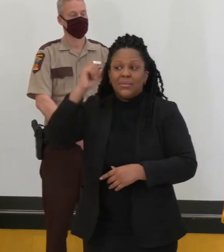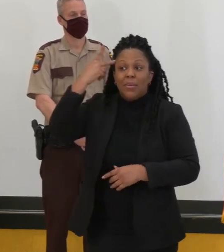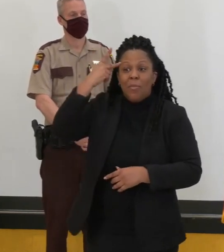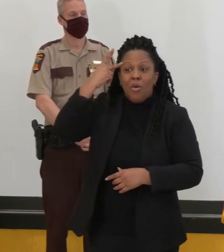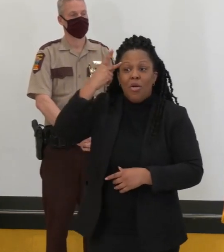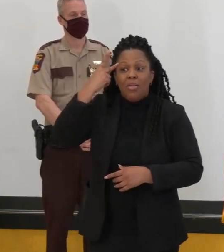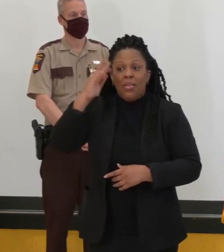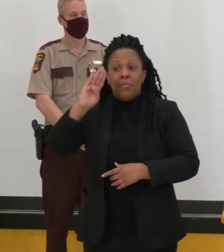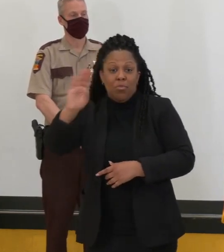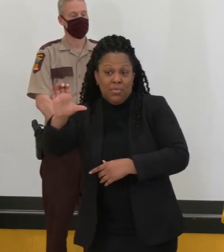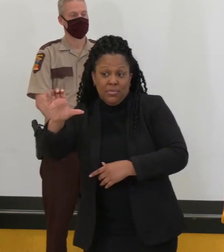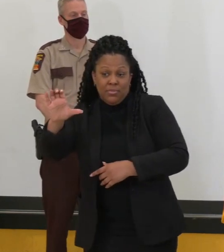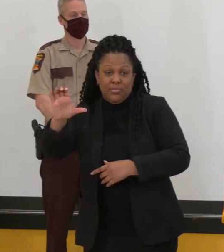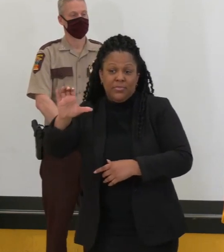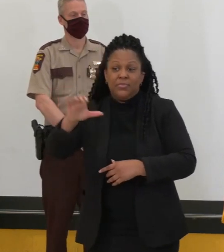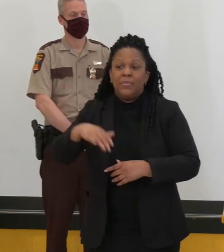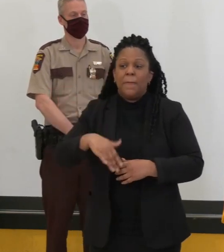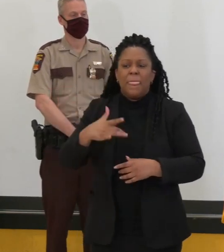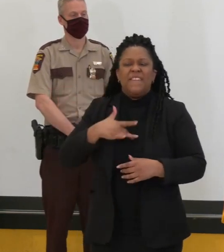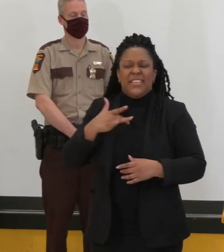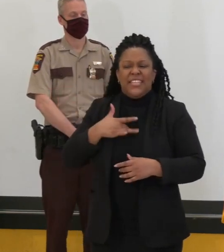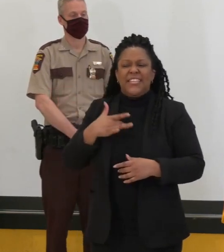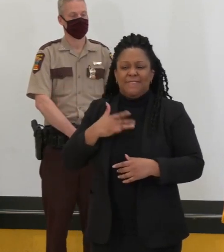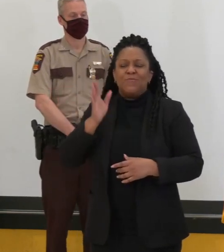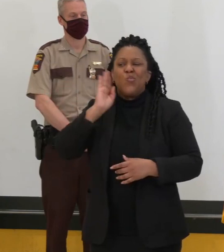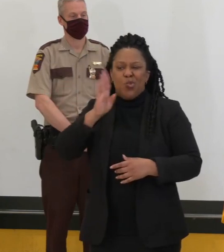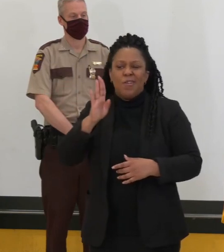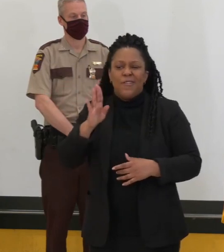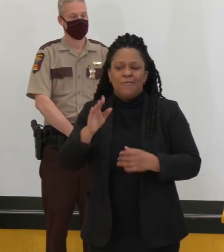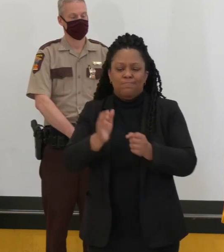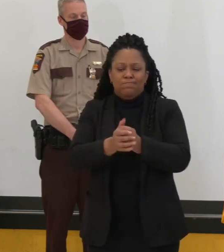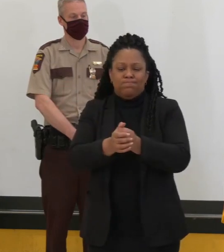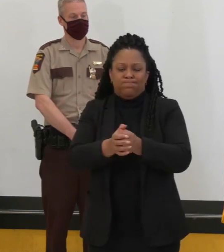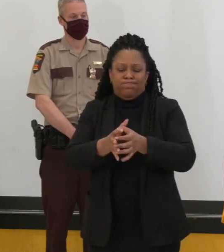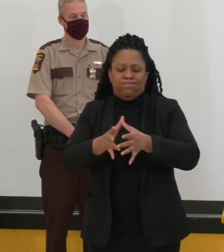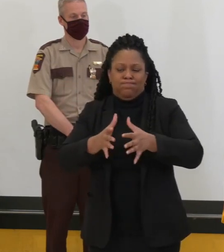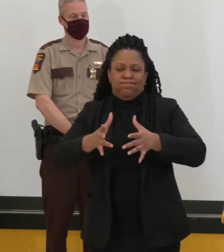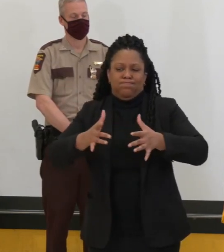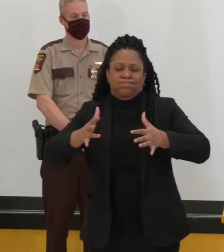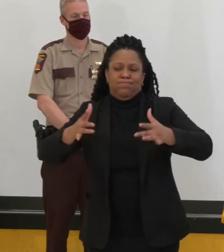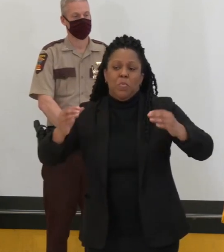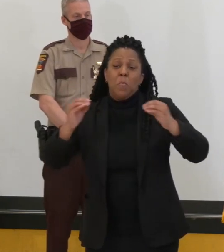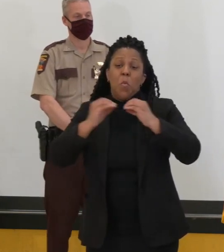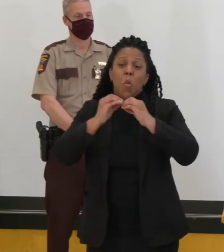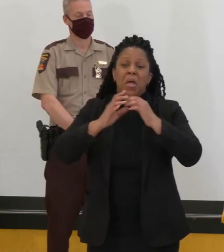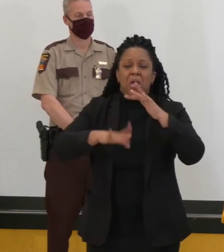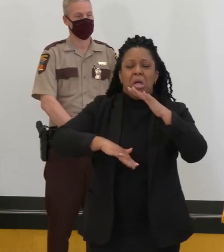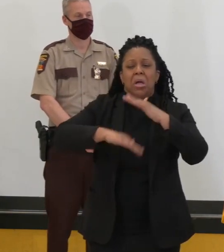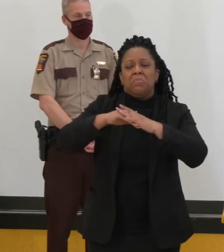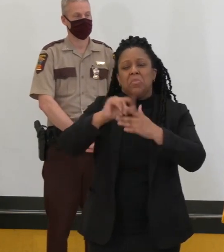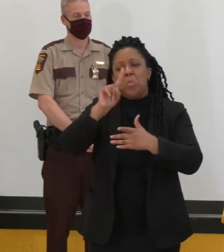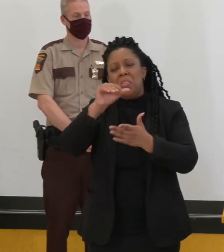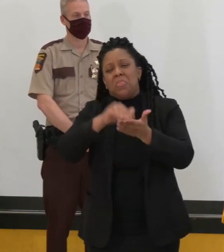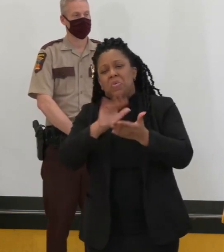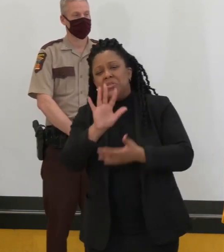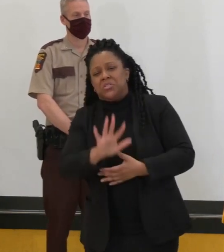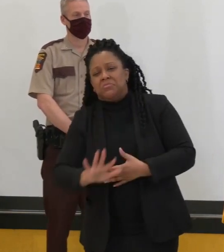over 1,000 by the end of today as we quickly accelerate our manning levels to achieve our phase three manning